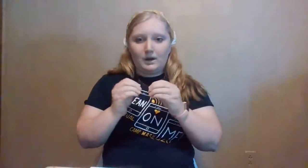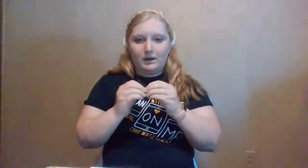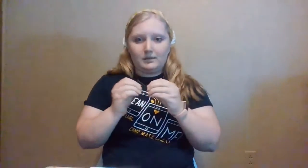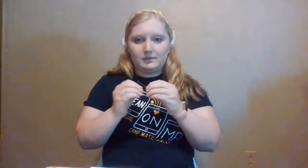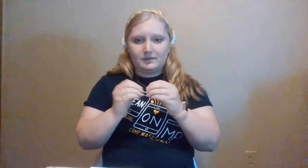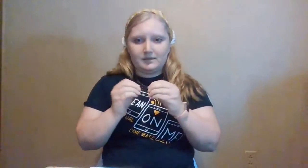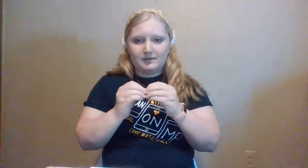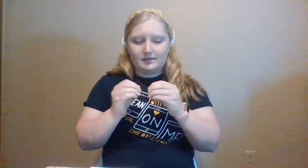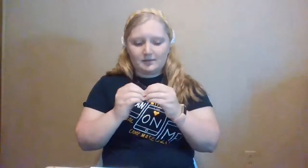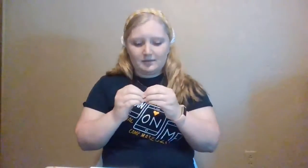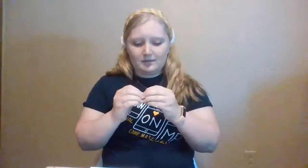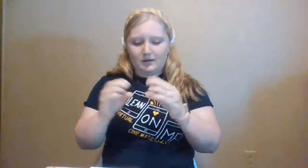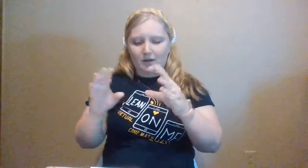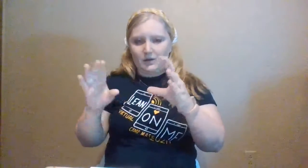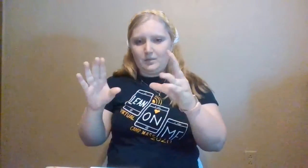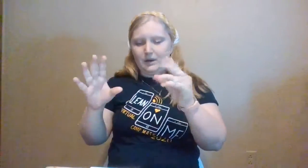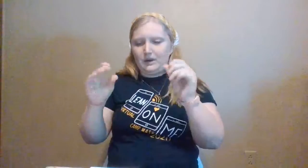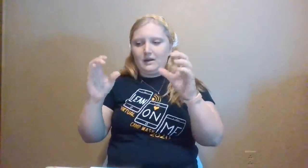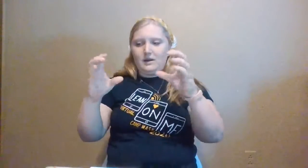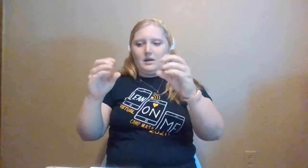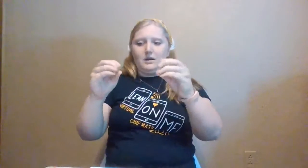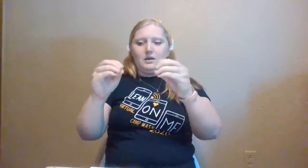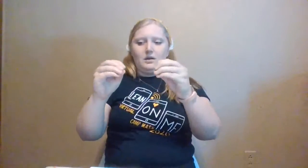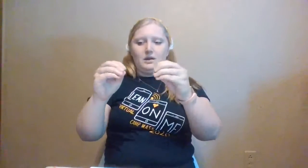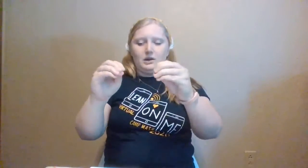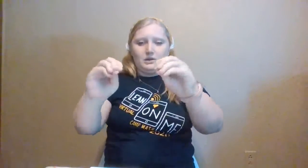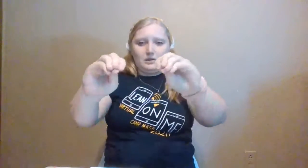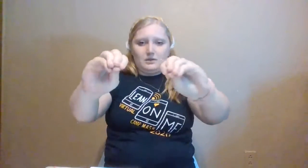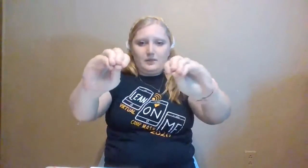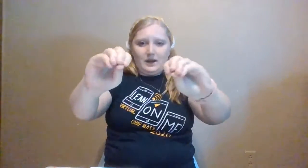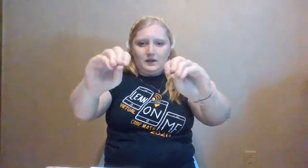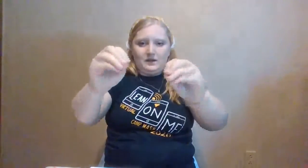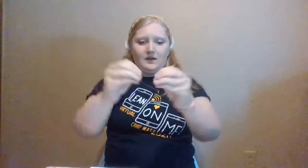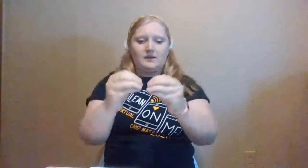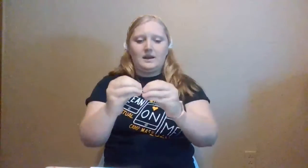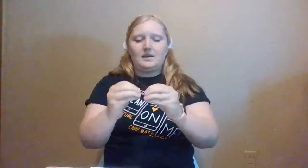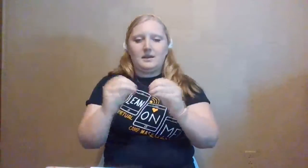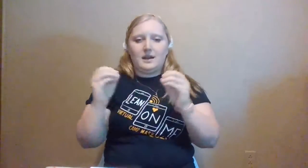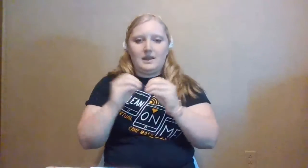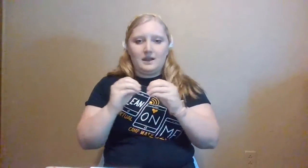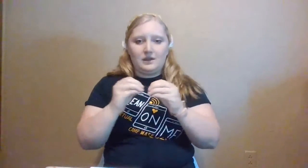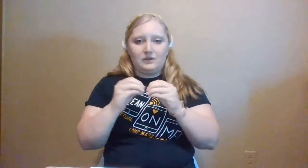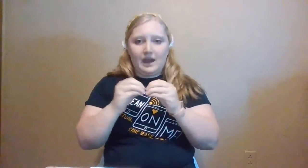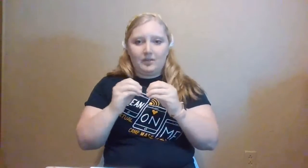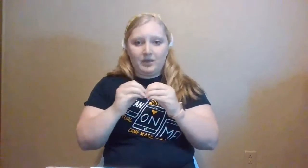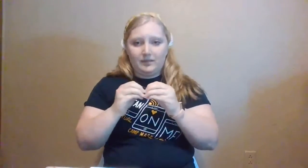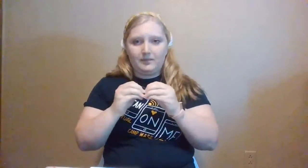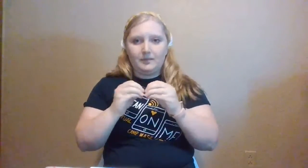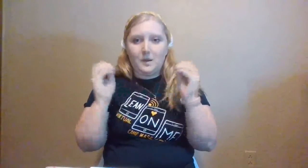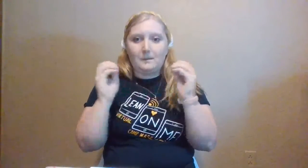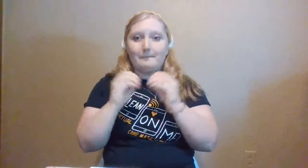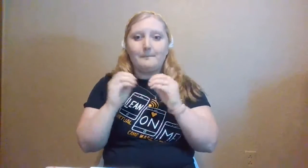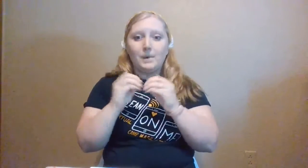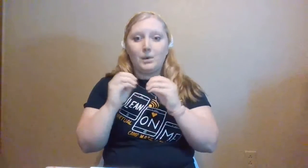More. So you bring your fingers all together and then you tap them.